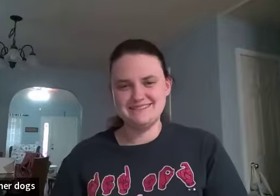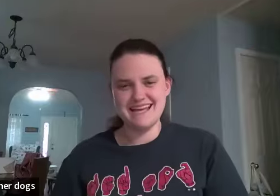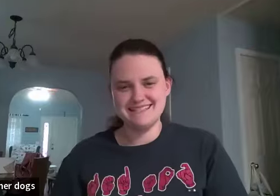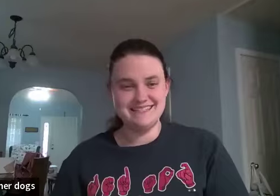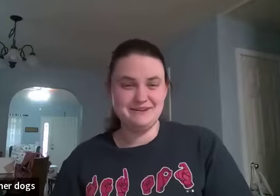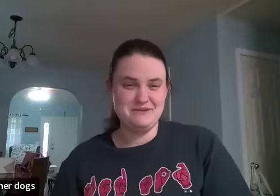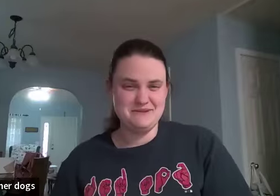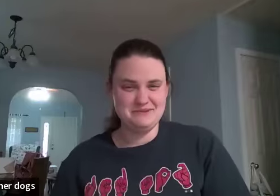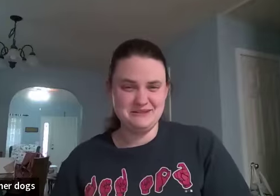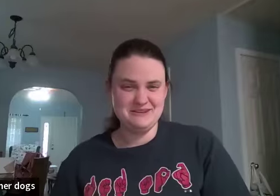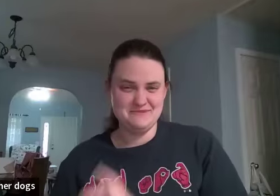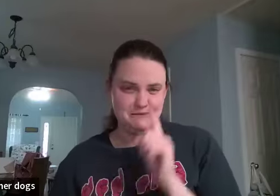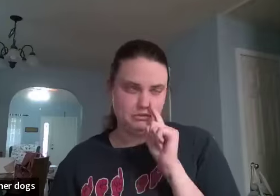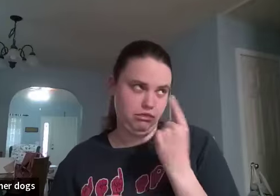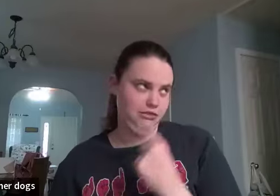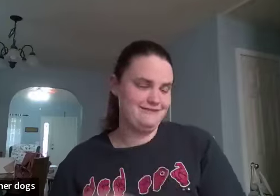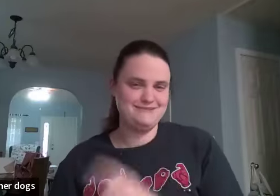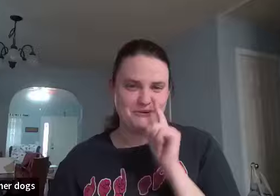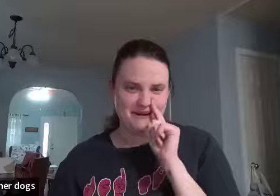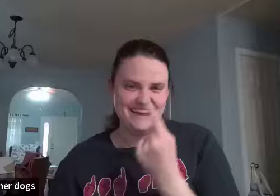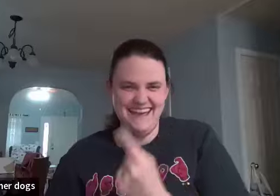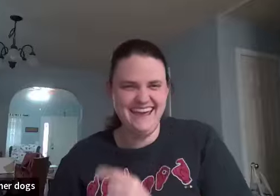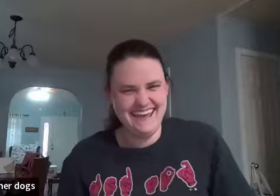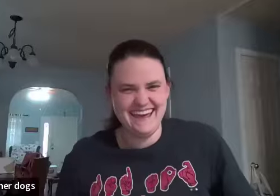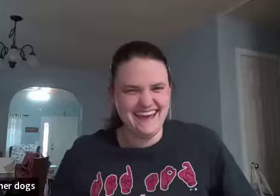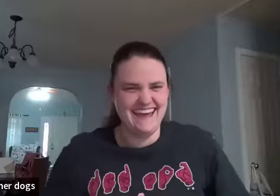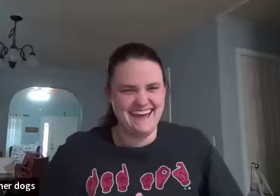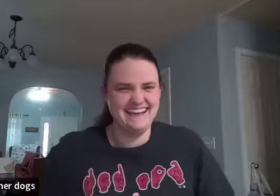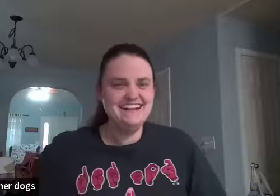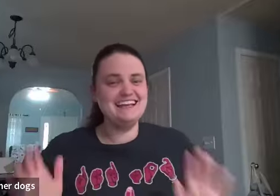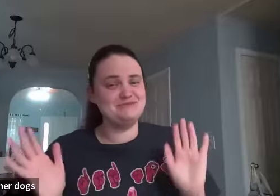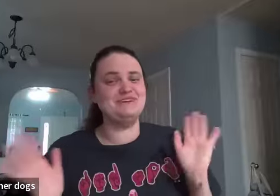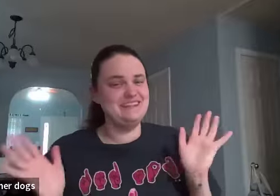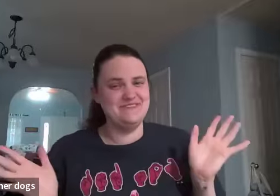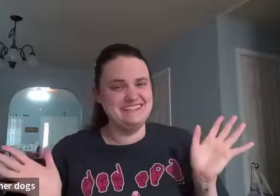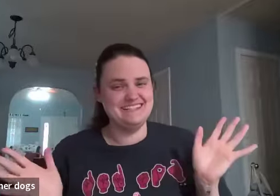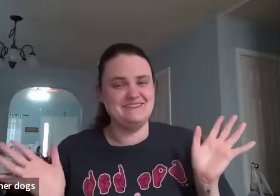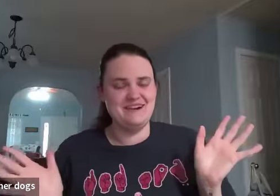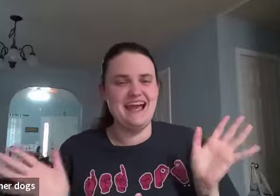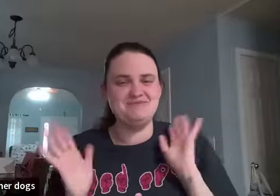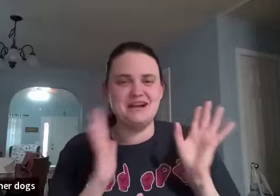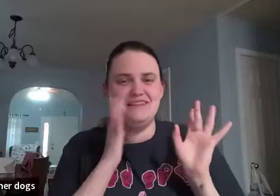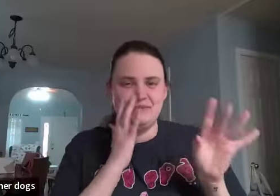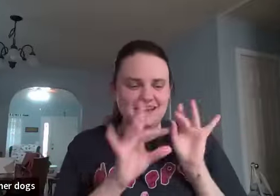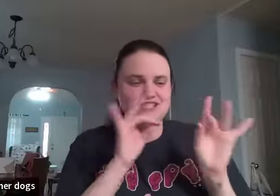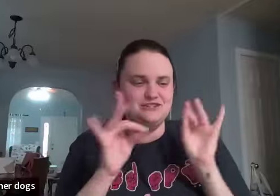little sassy and you don't want people to know, you can be like, it's boring. It's really fun to do. Okay. I'm trying to like pick and choose